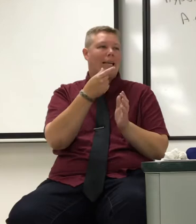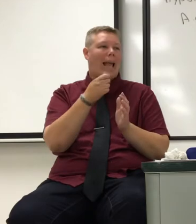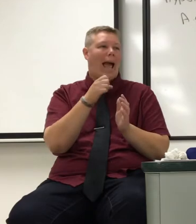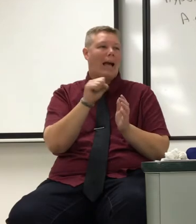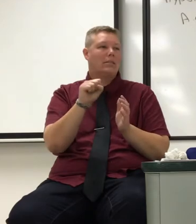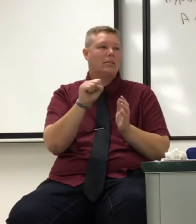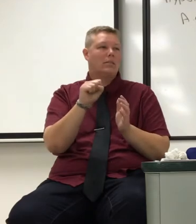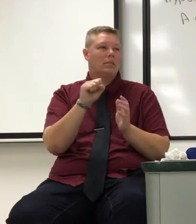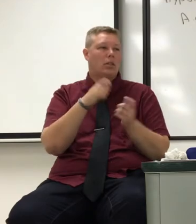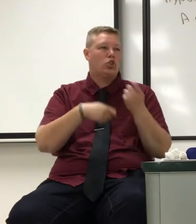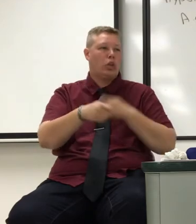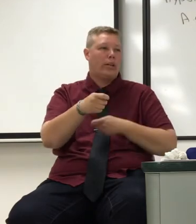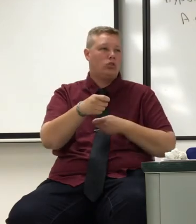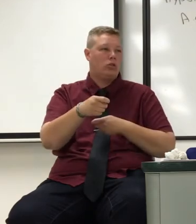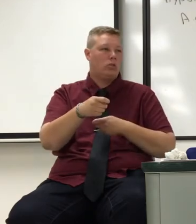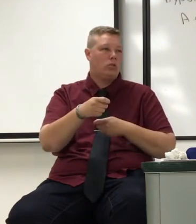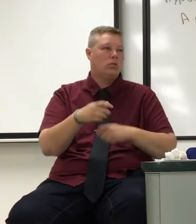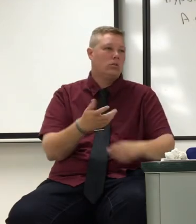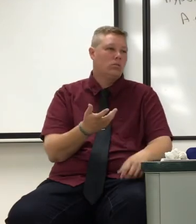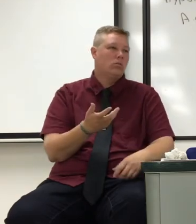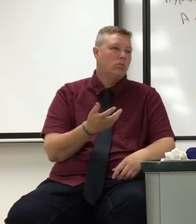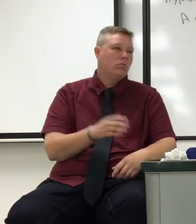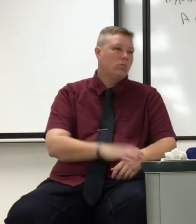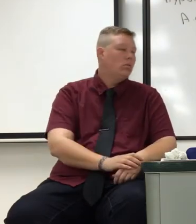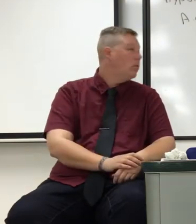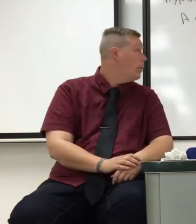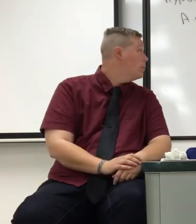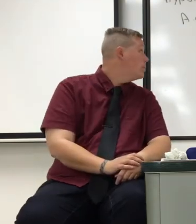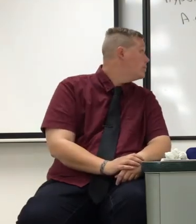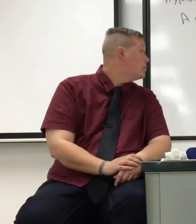Capillaries are an exchange medium.